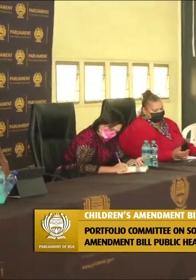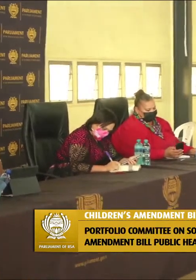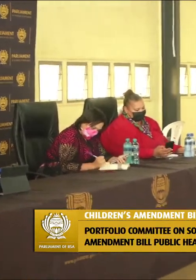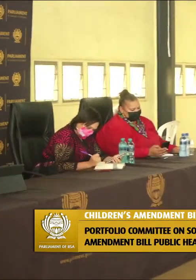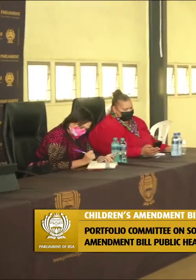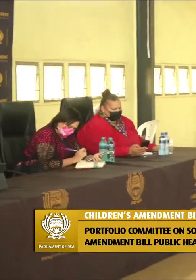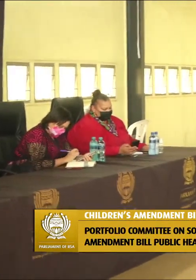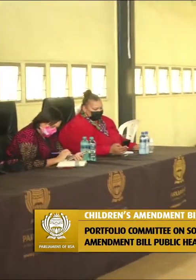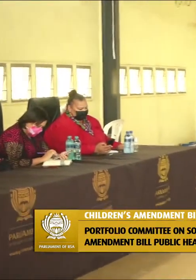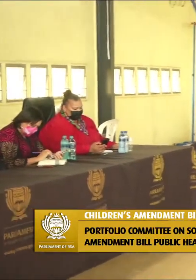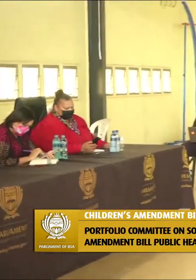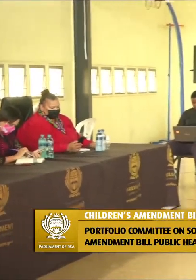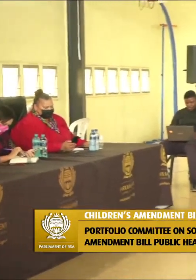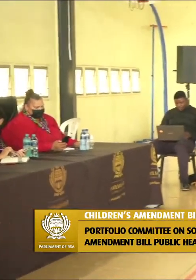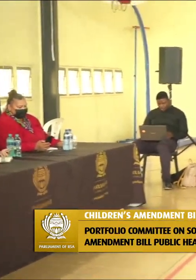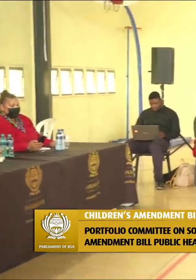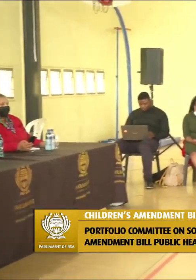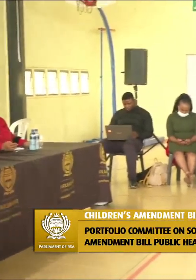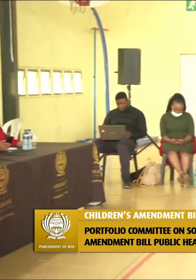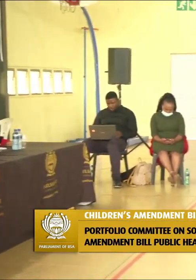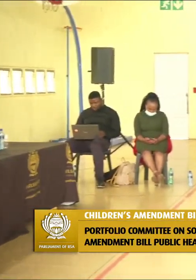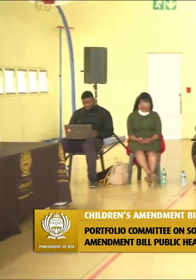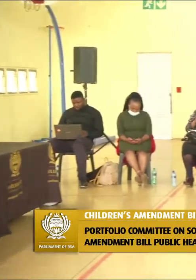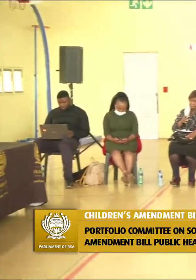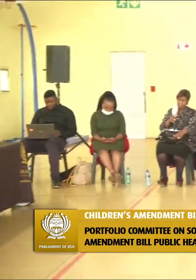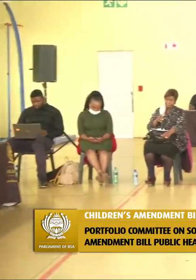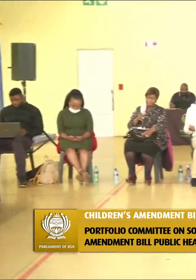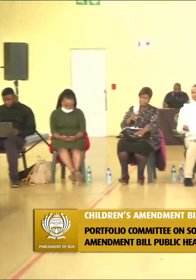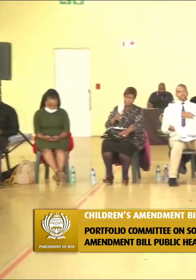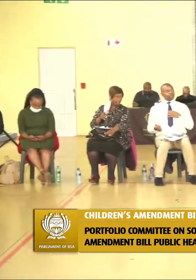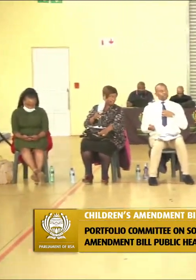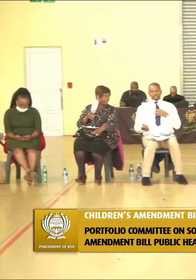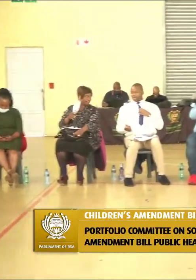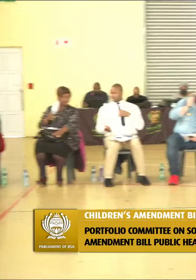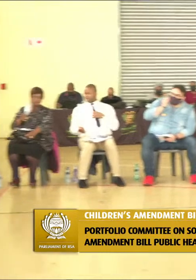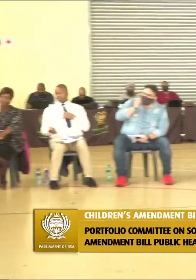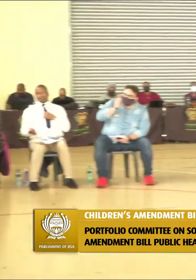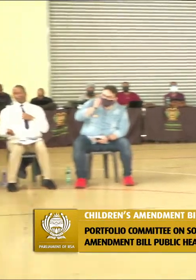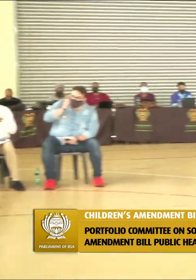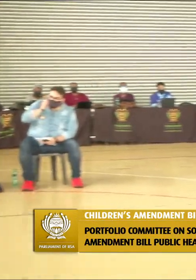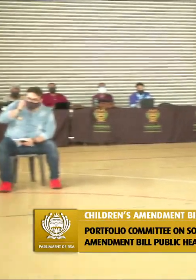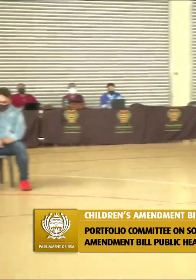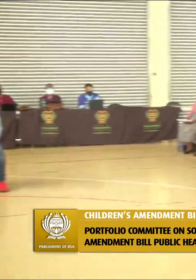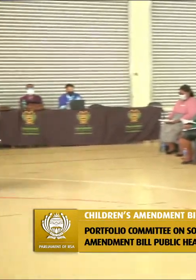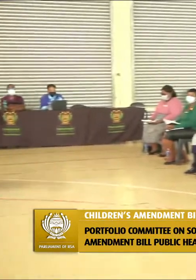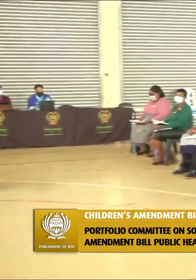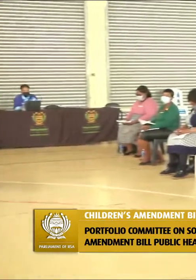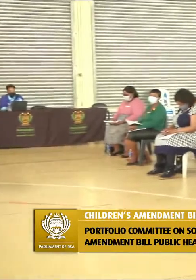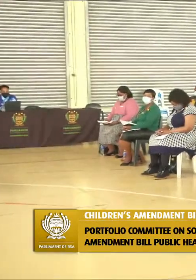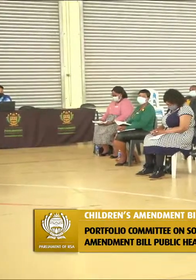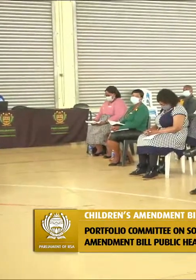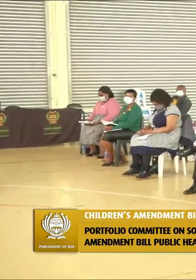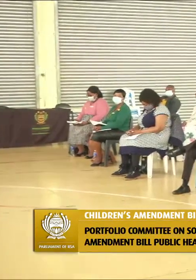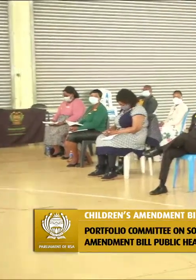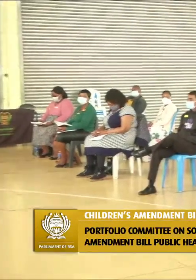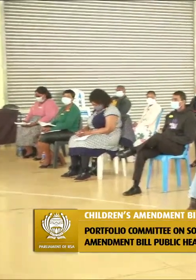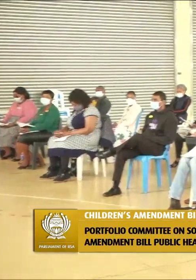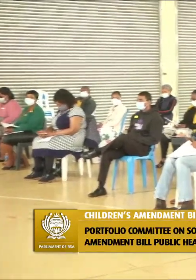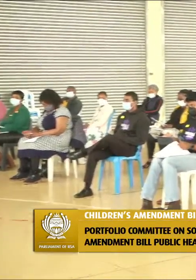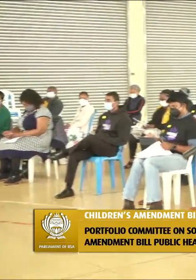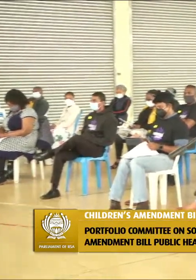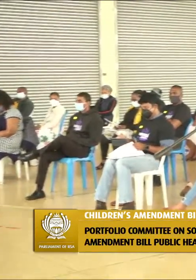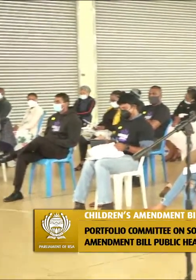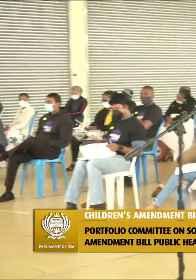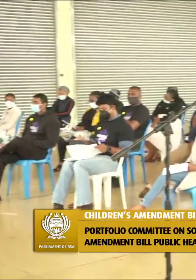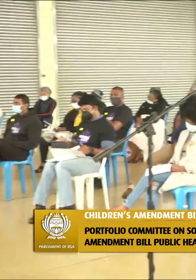Abanokuthile bangeza ngaphambili. You can do i-submission yakho ebhaliwe and hand it over kula tafula.